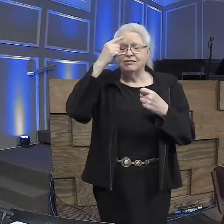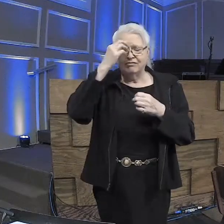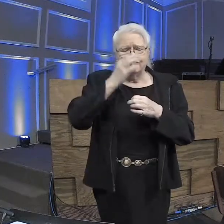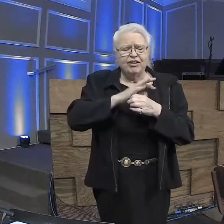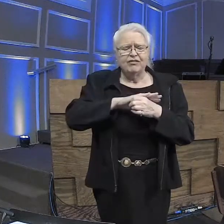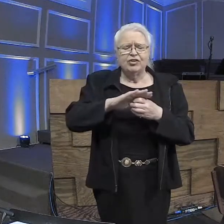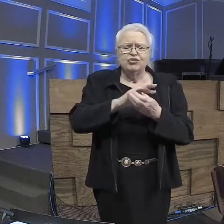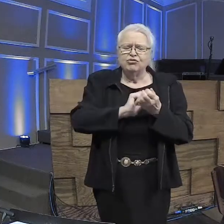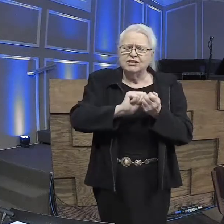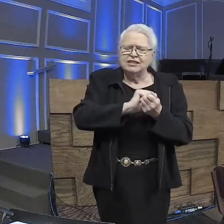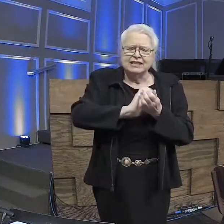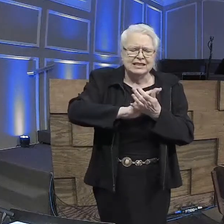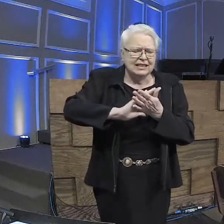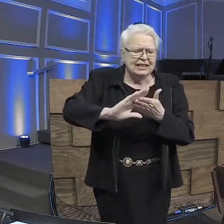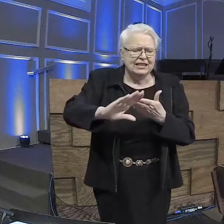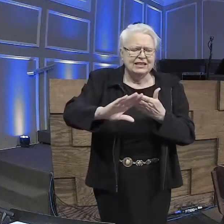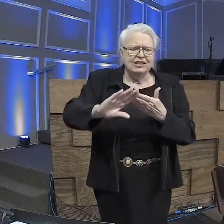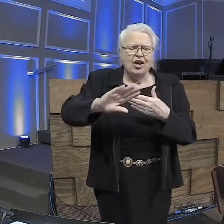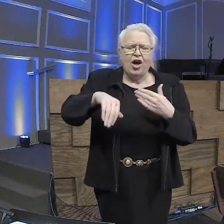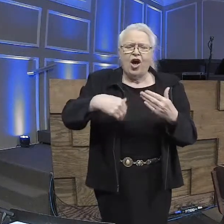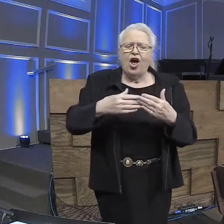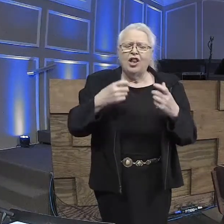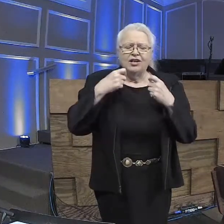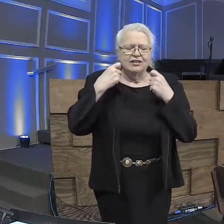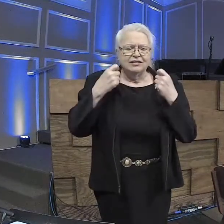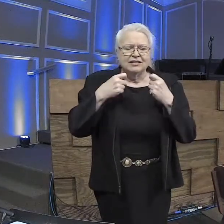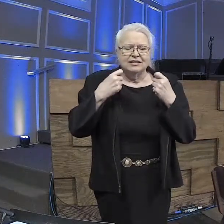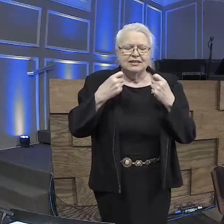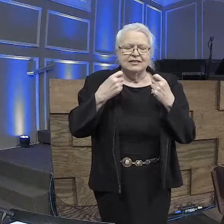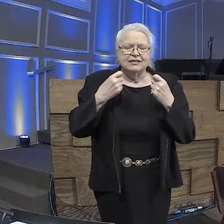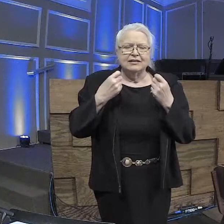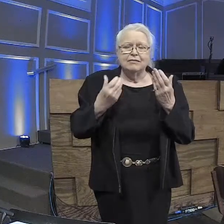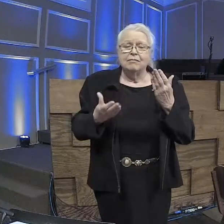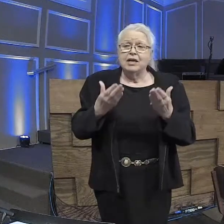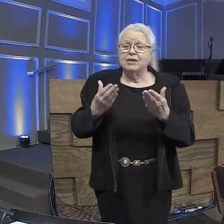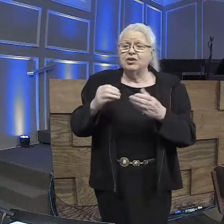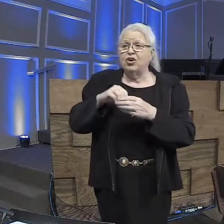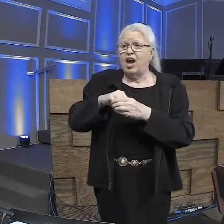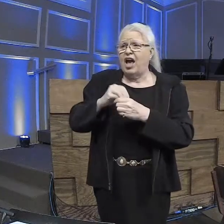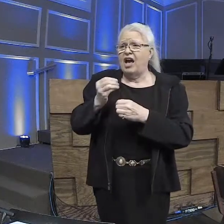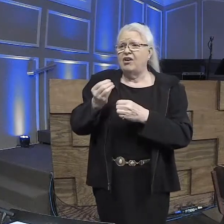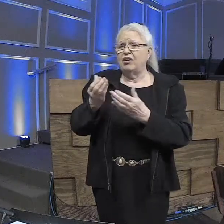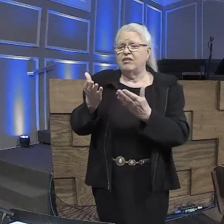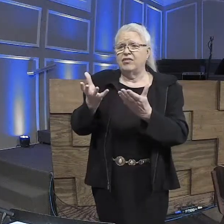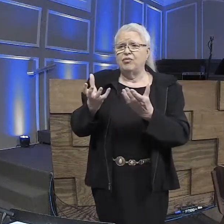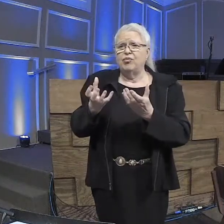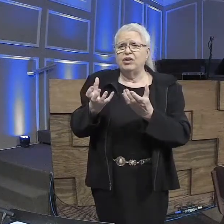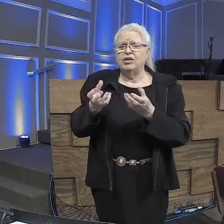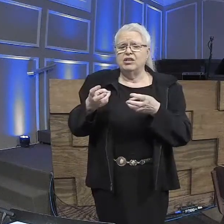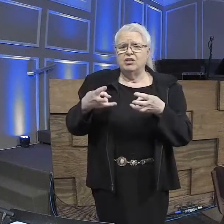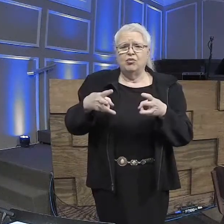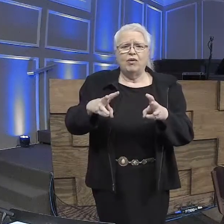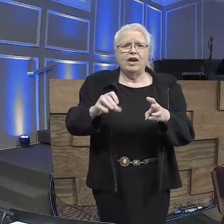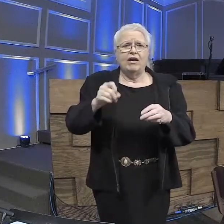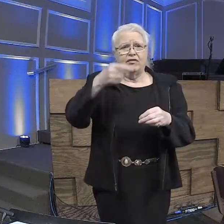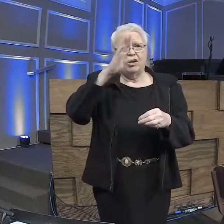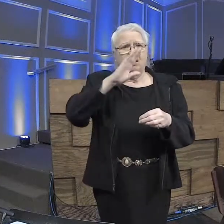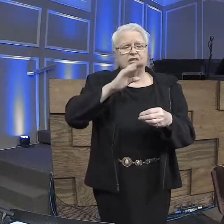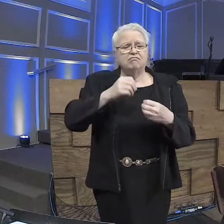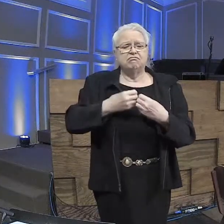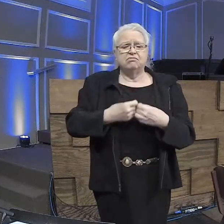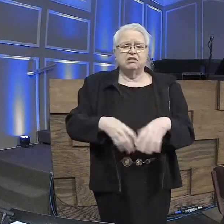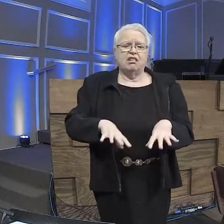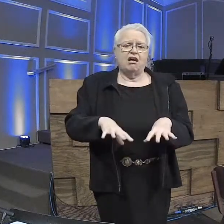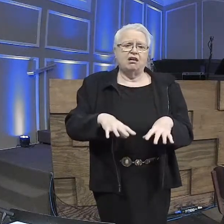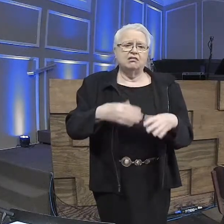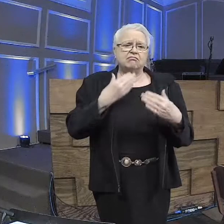Maybe you're out of the will of God because you've lost your gratitude. No longer thankful for anything. You spend most of your